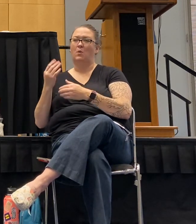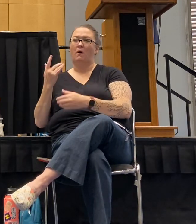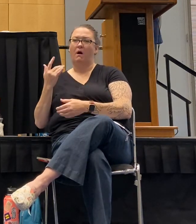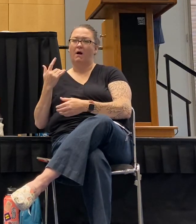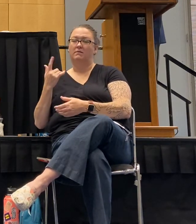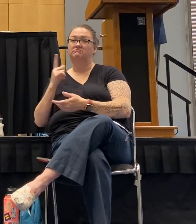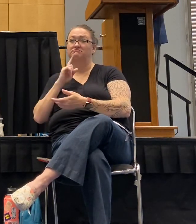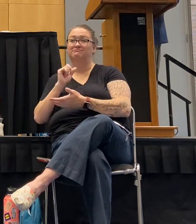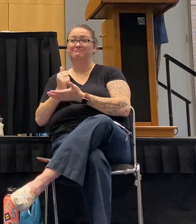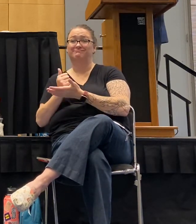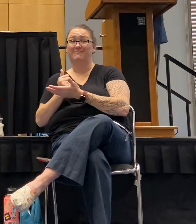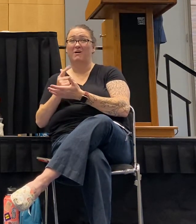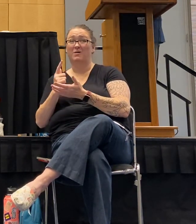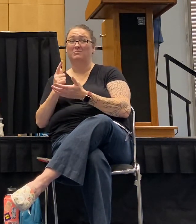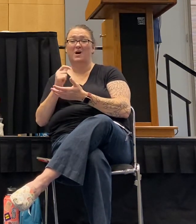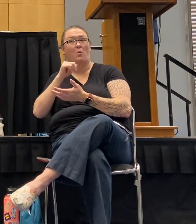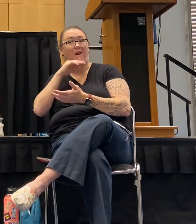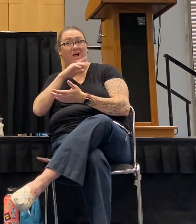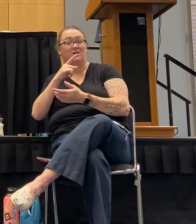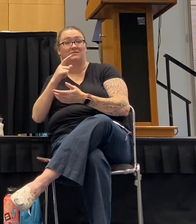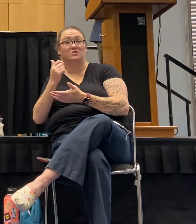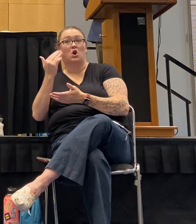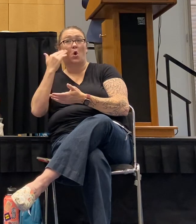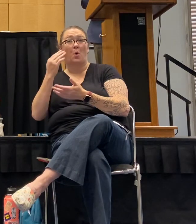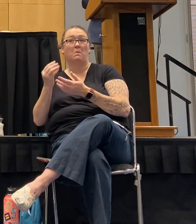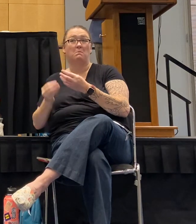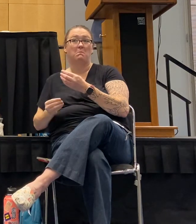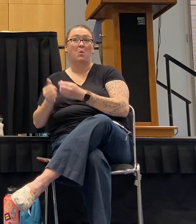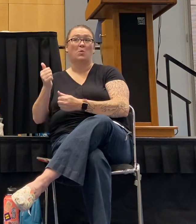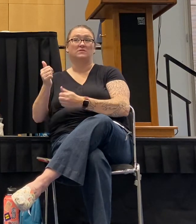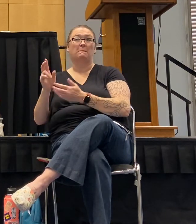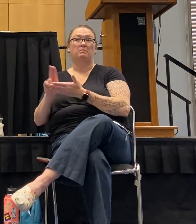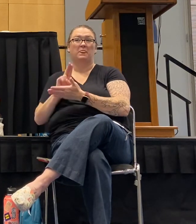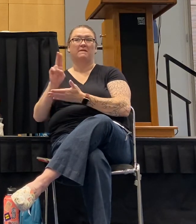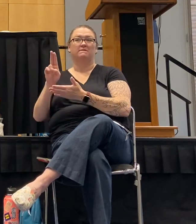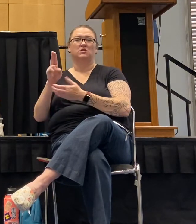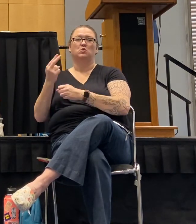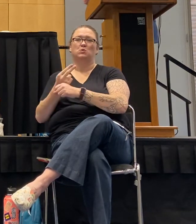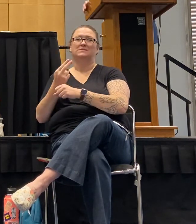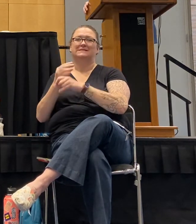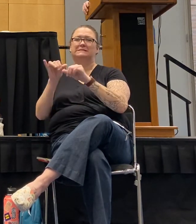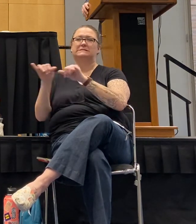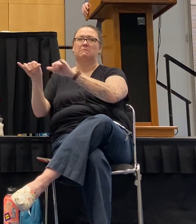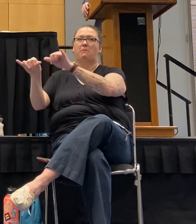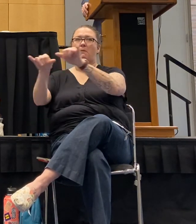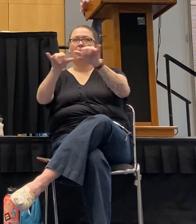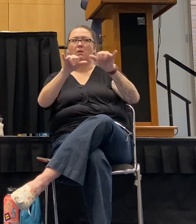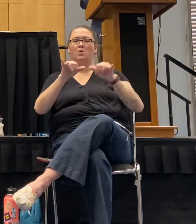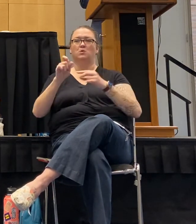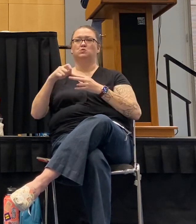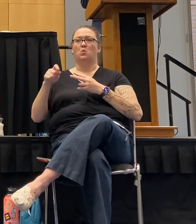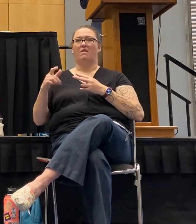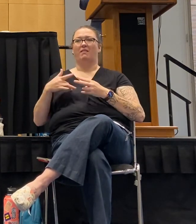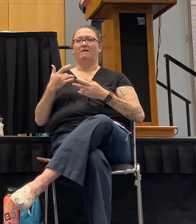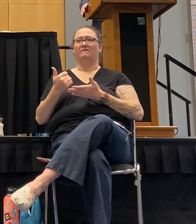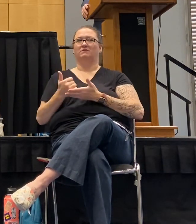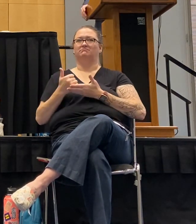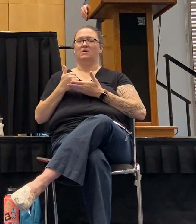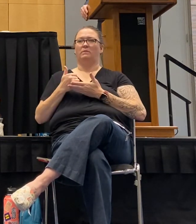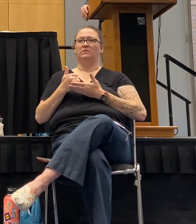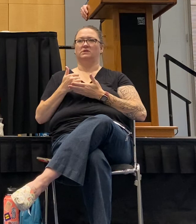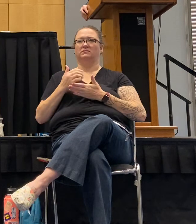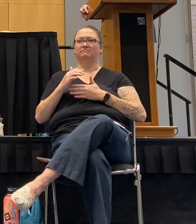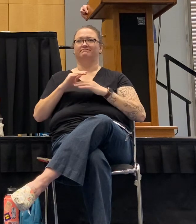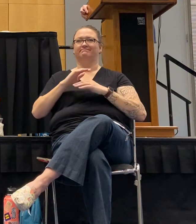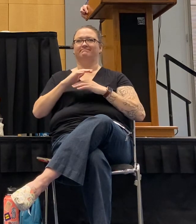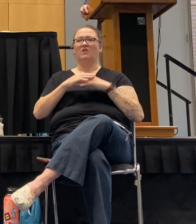help, I won't lie, to know that the majority of the universities are using a similar score. That was helpful, at least comforting on my end.